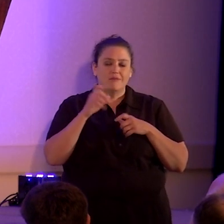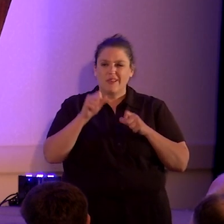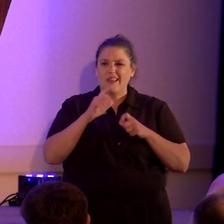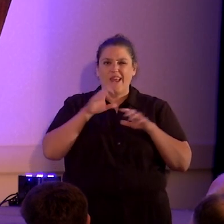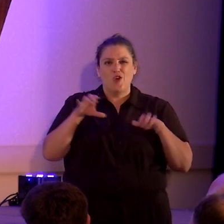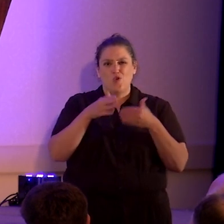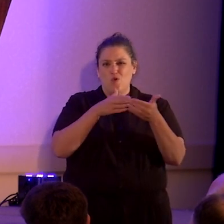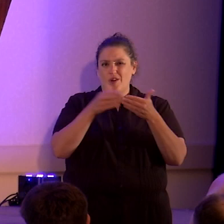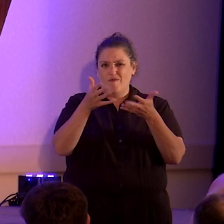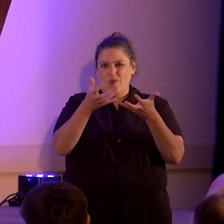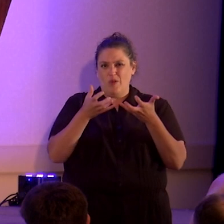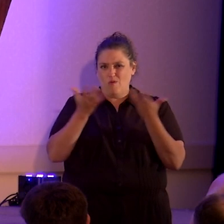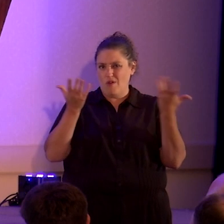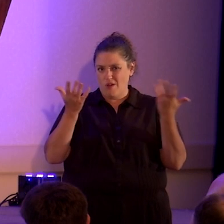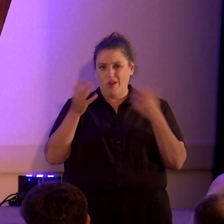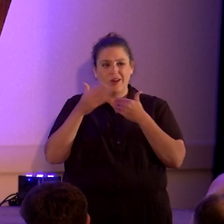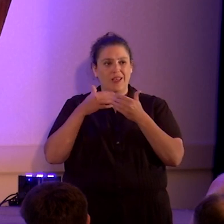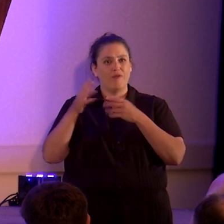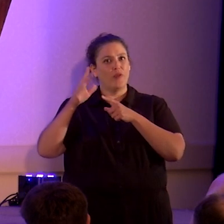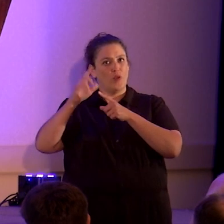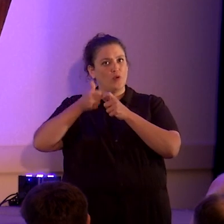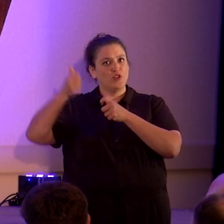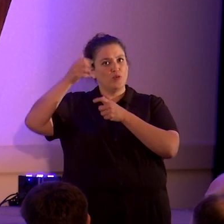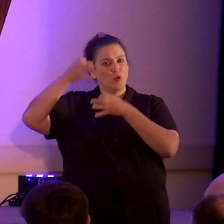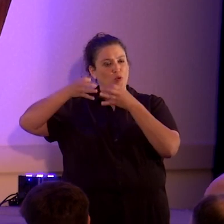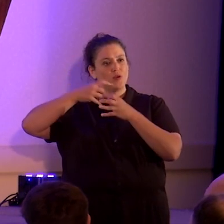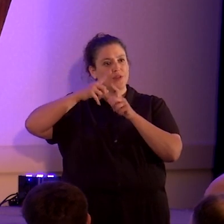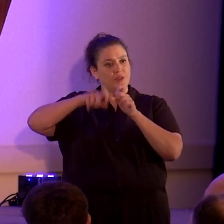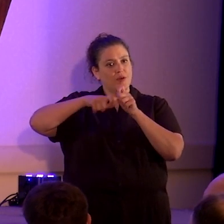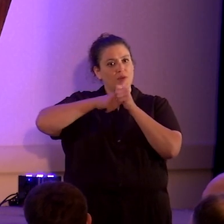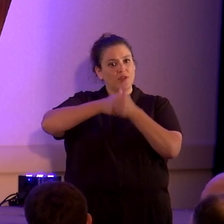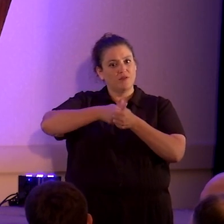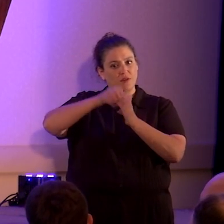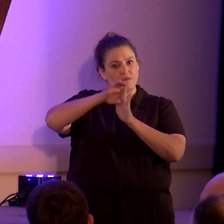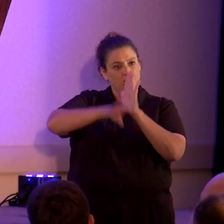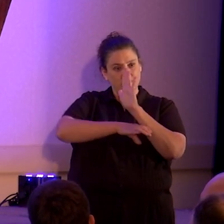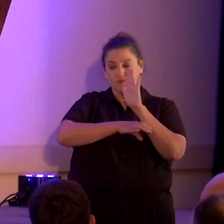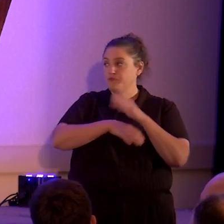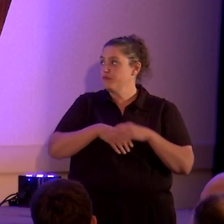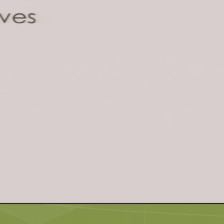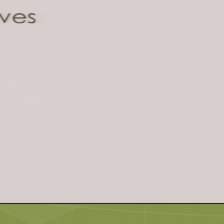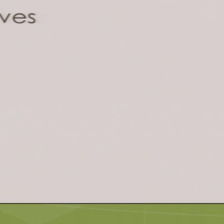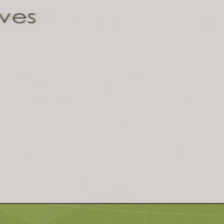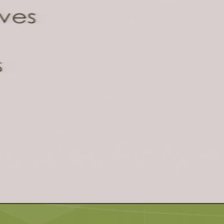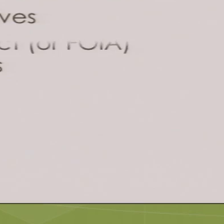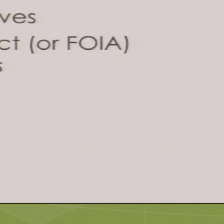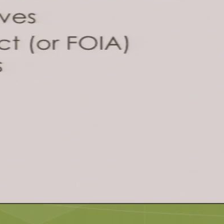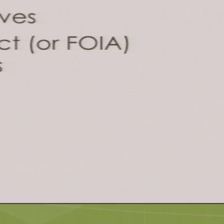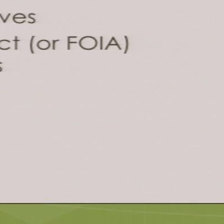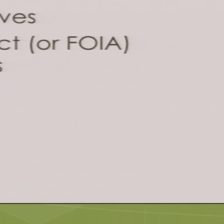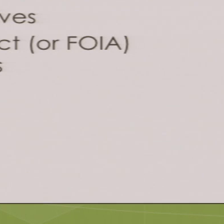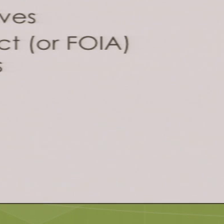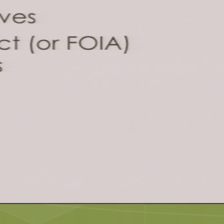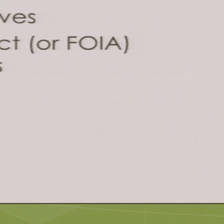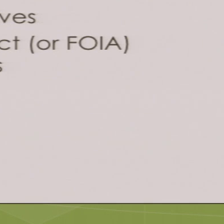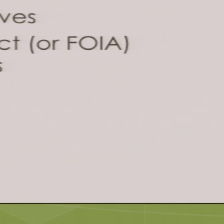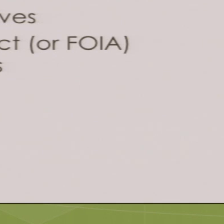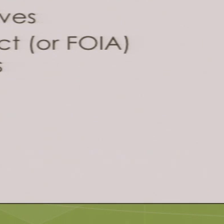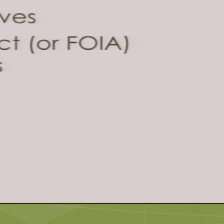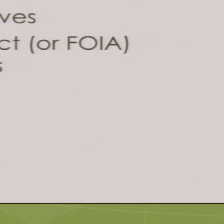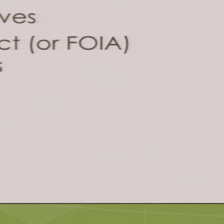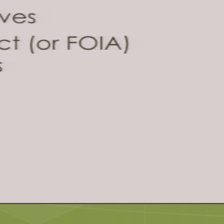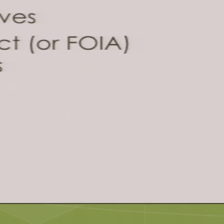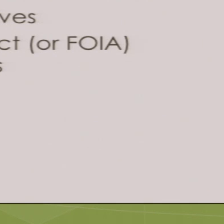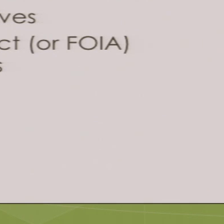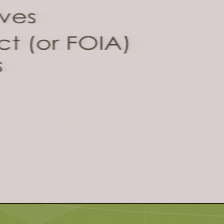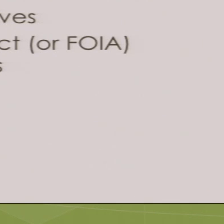the Supreme Court that they were, they still aren't aware that they're bound by the Constitution. Write to your representatives. Make an Open